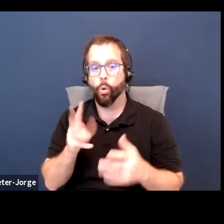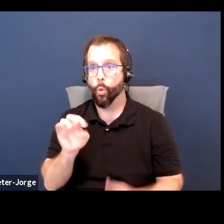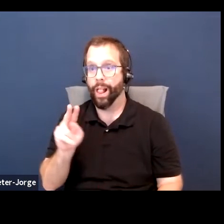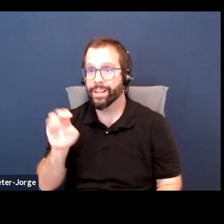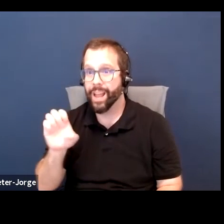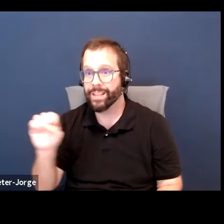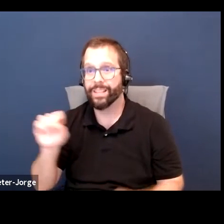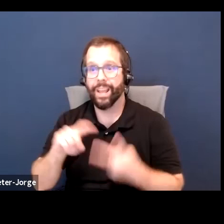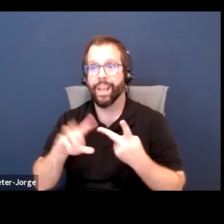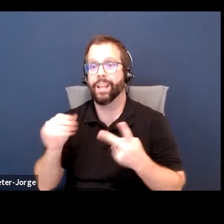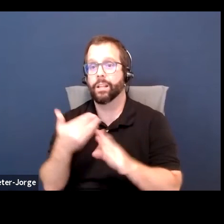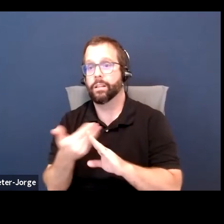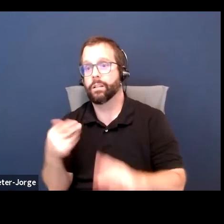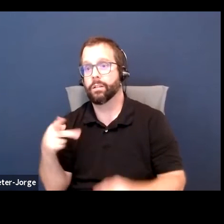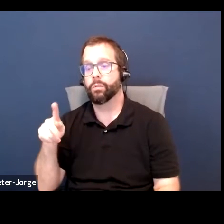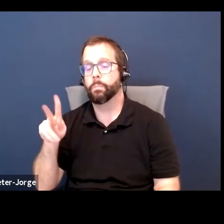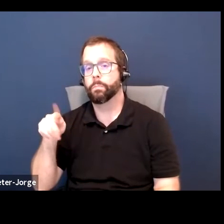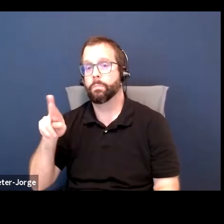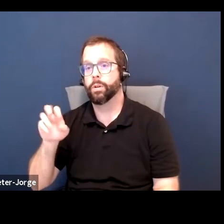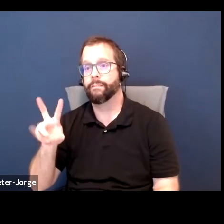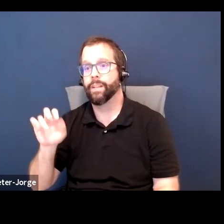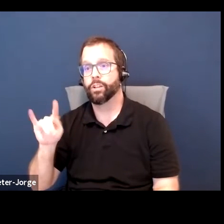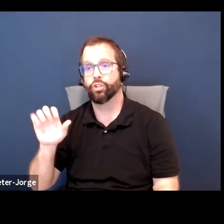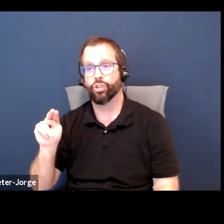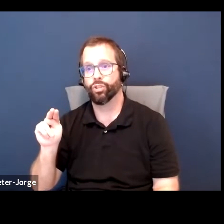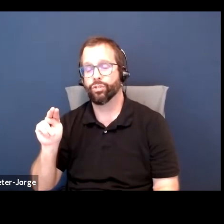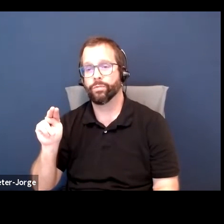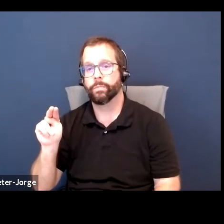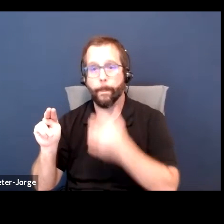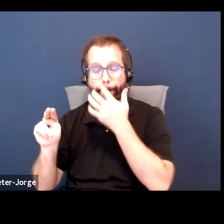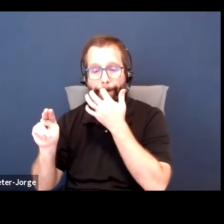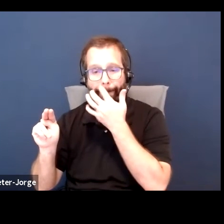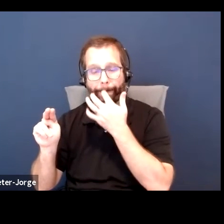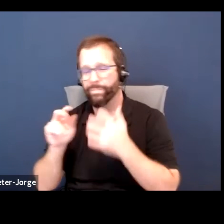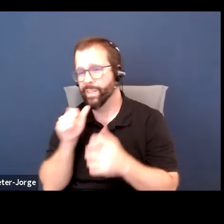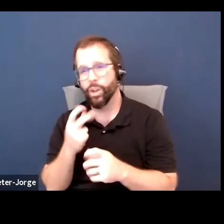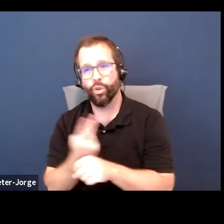not have a very good, robust system to provide services to people with head injuries.